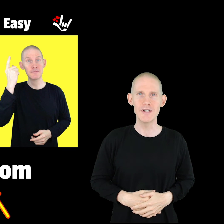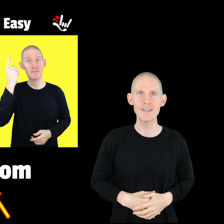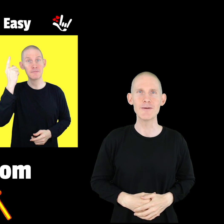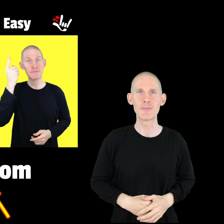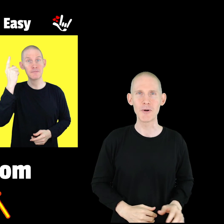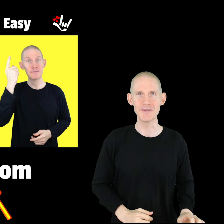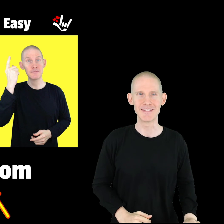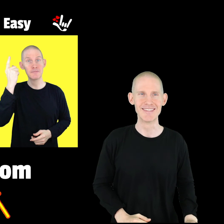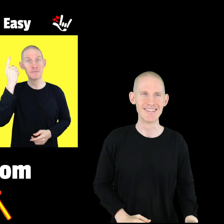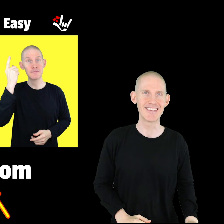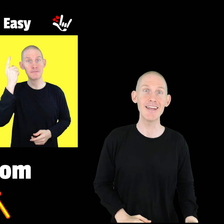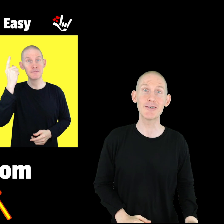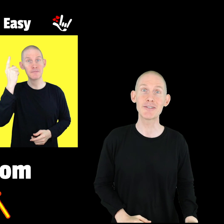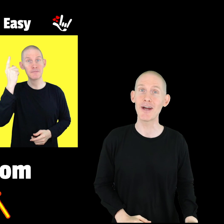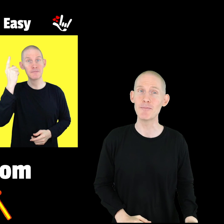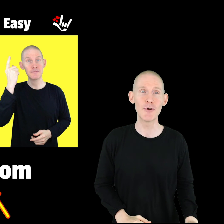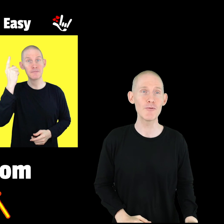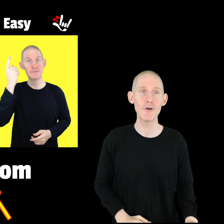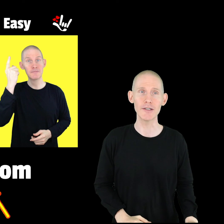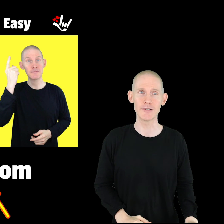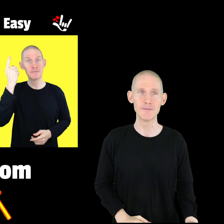really important. Take your time, no rush.